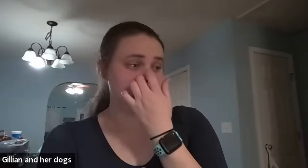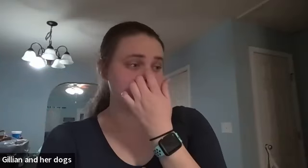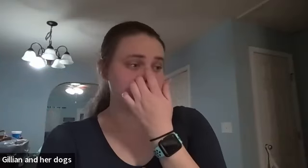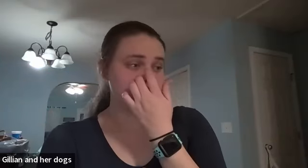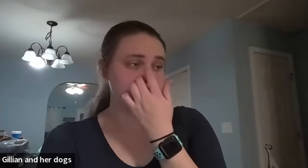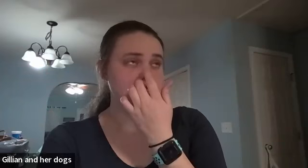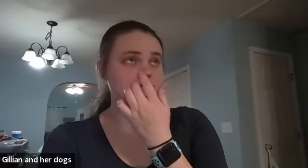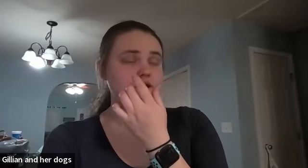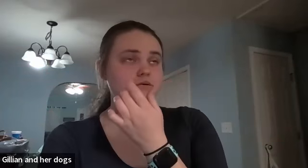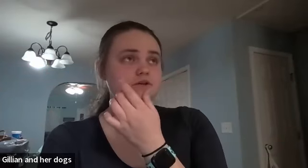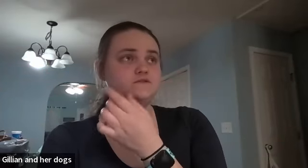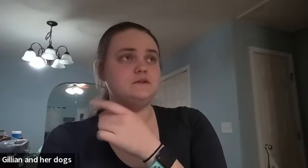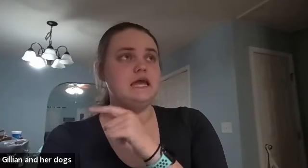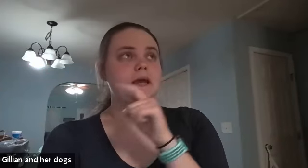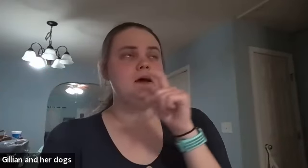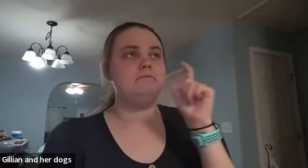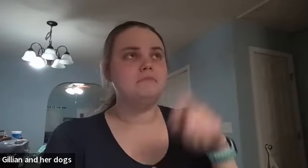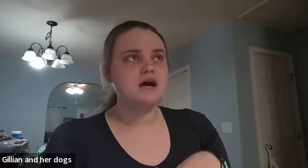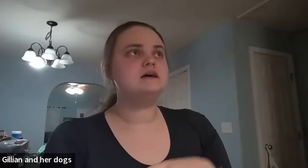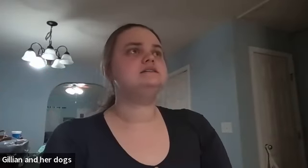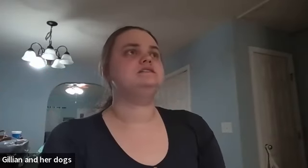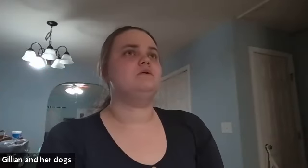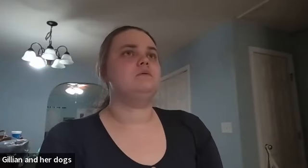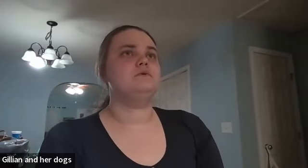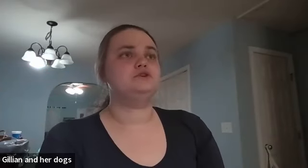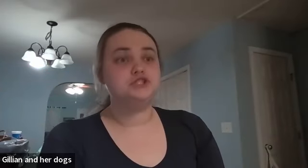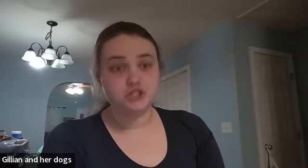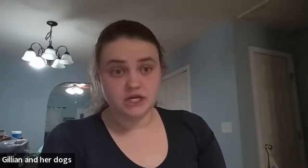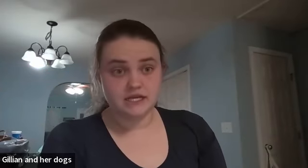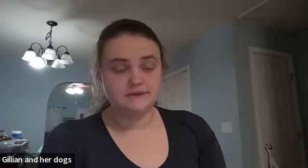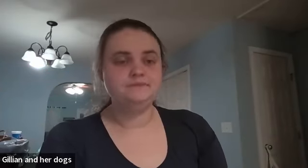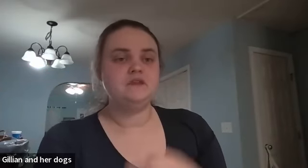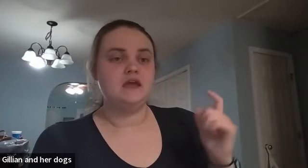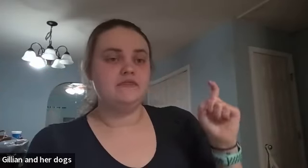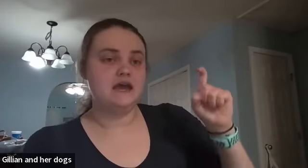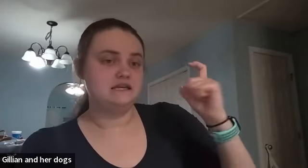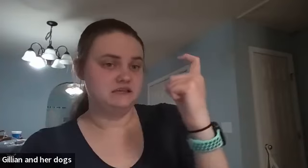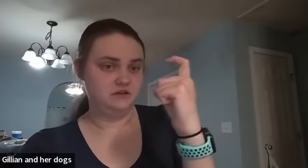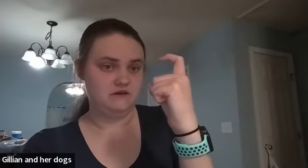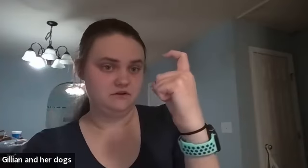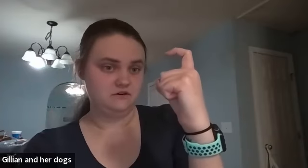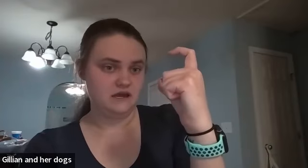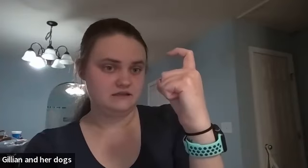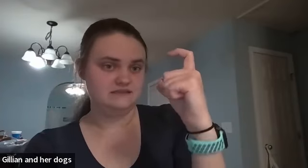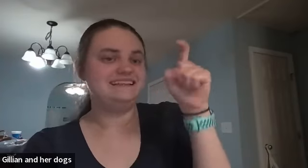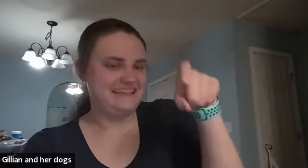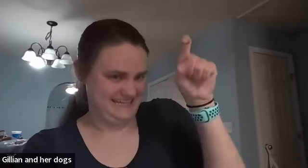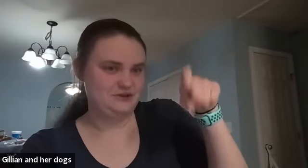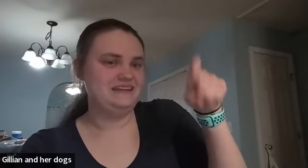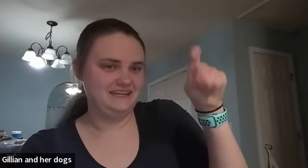is also the sign that you would use for like must, or should. And that is like you have your little X and you go need.